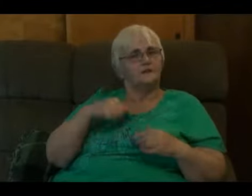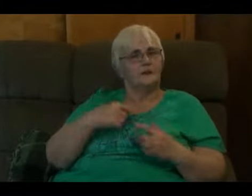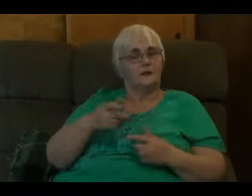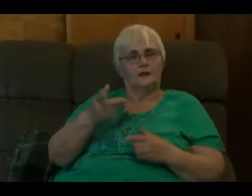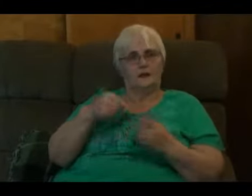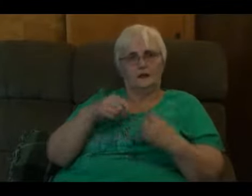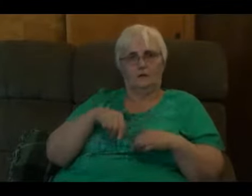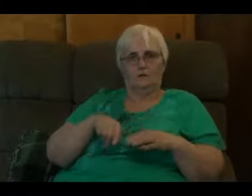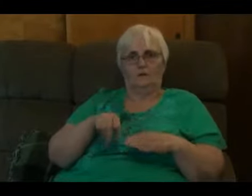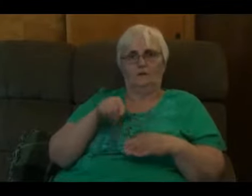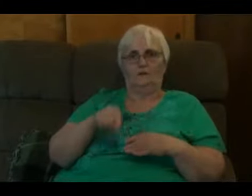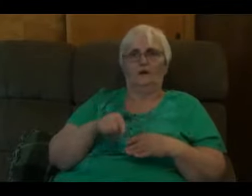there